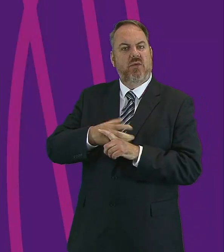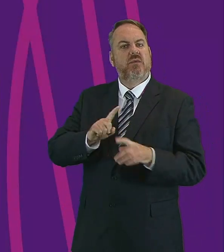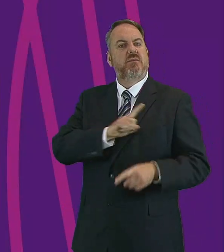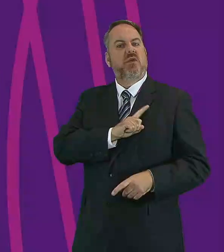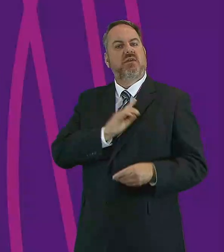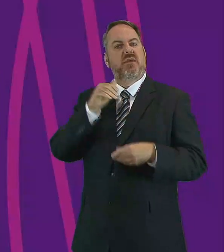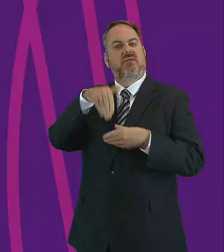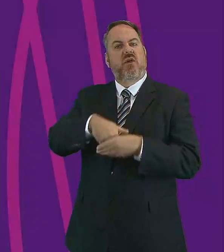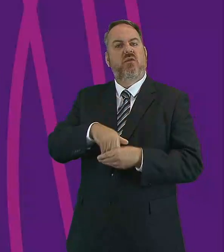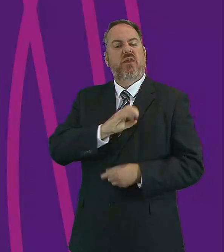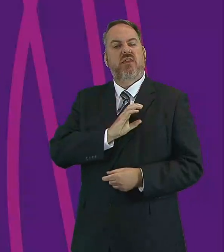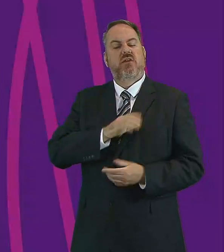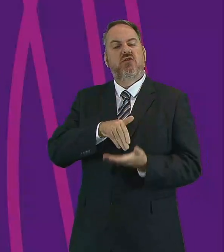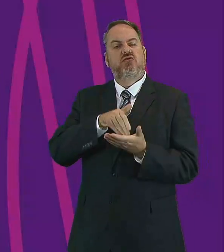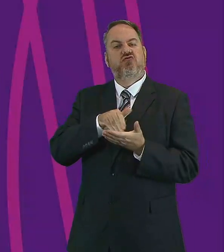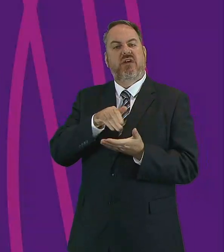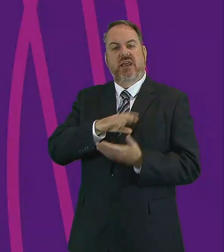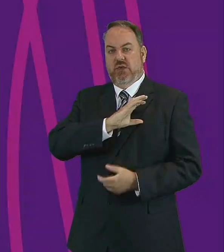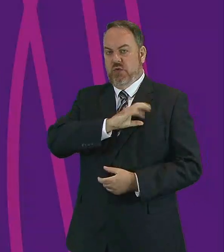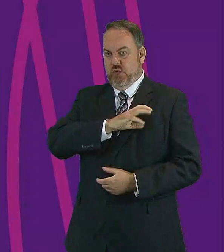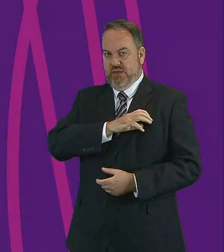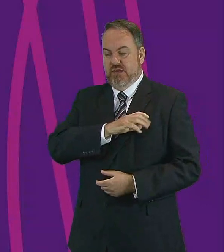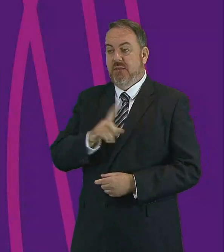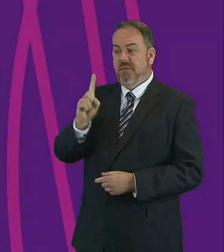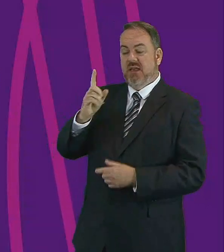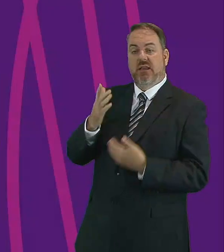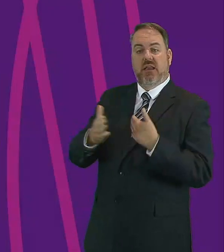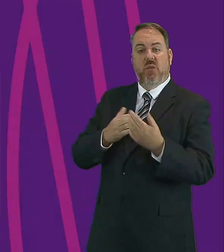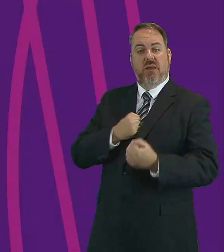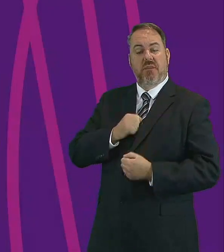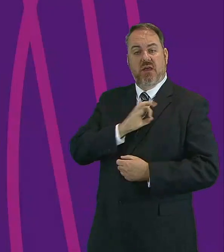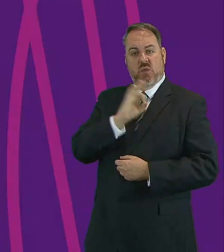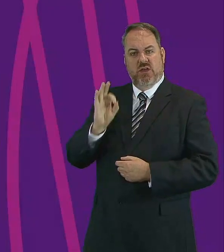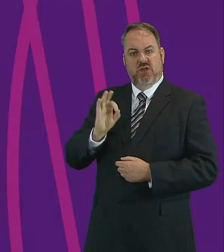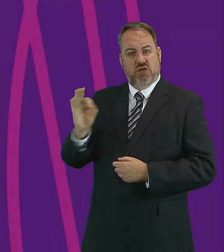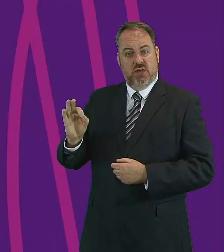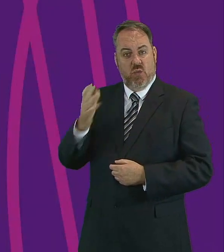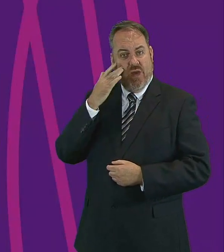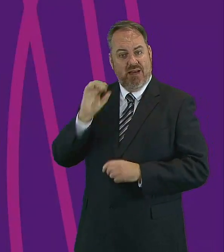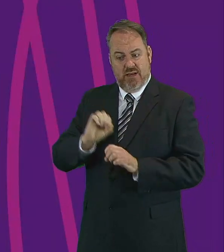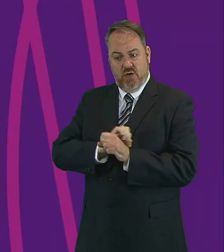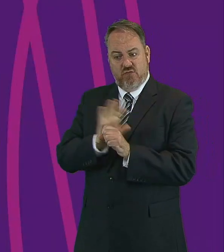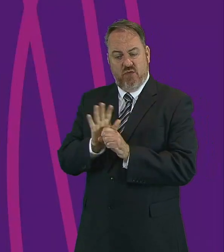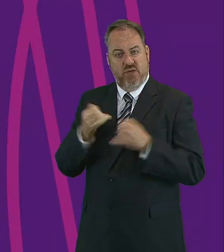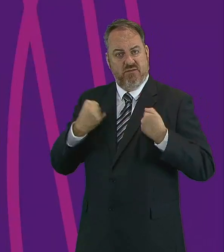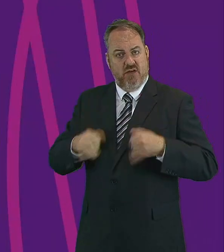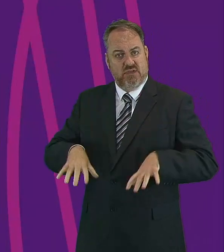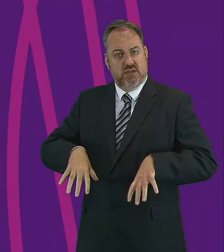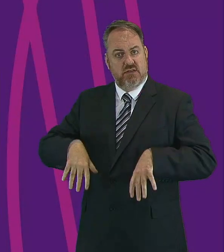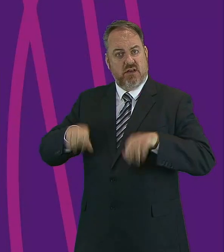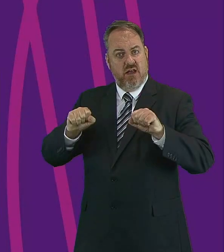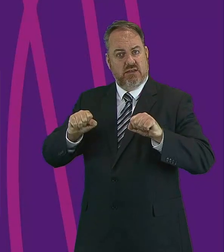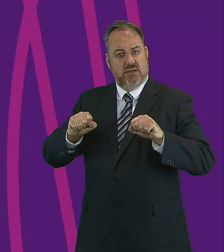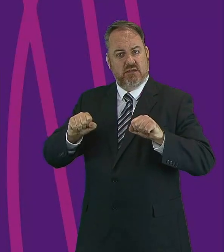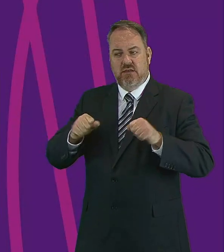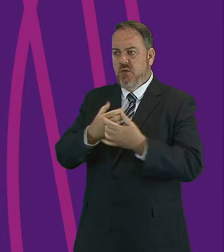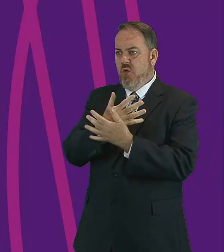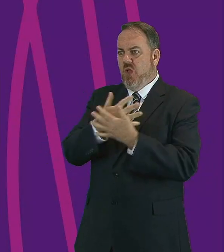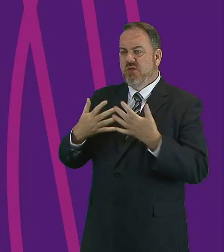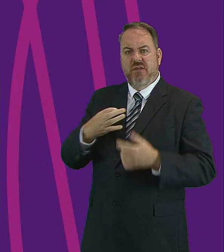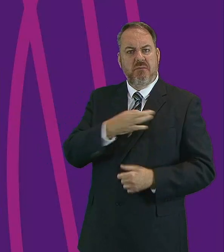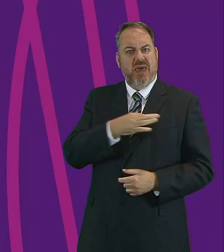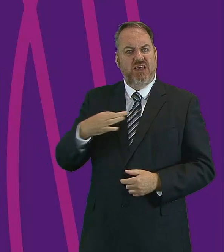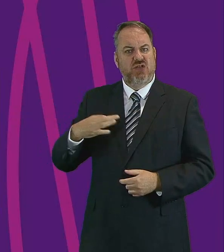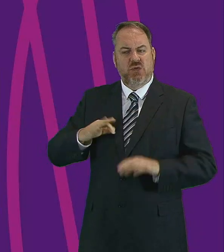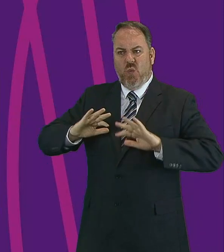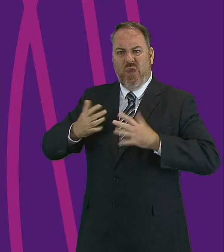membership? Presiding Officer, we now know that in the early days of the pandemic, not only were untested patients